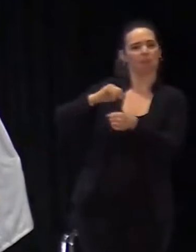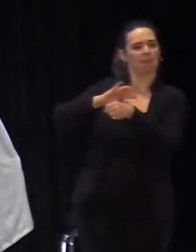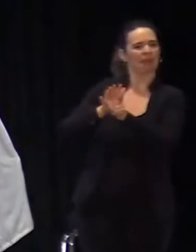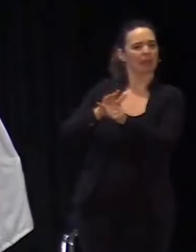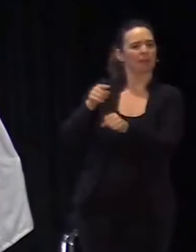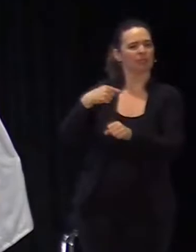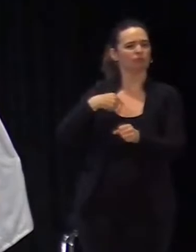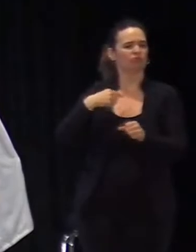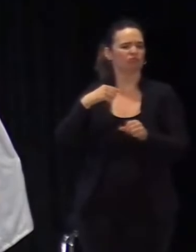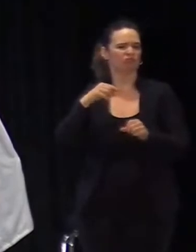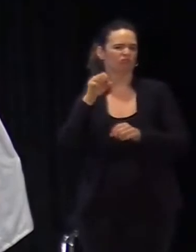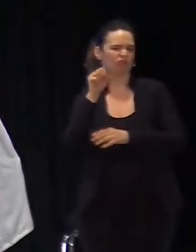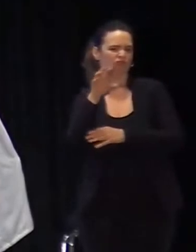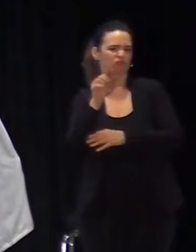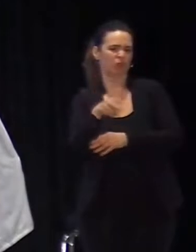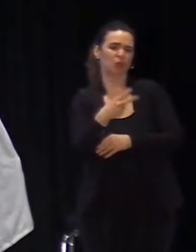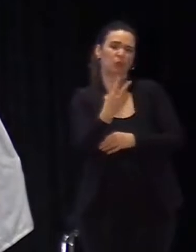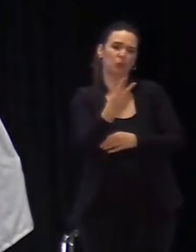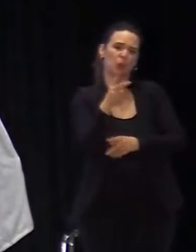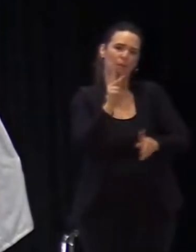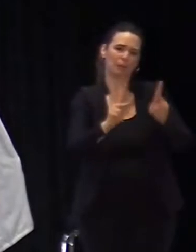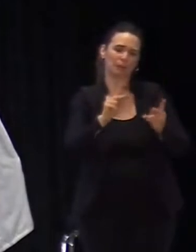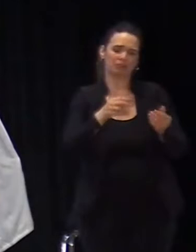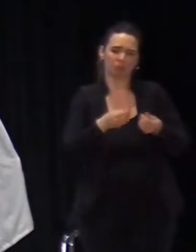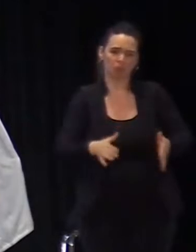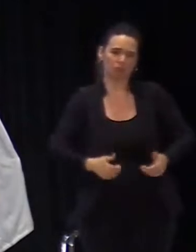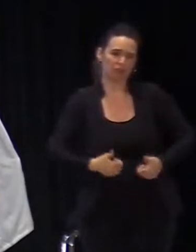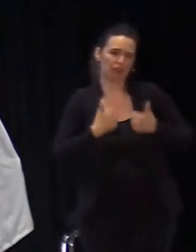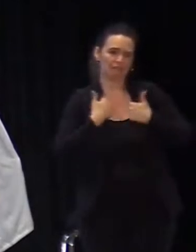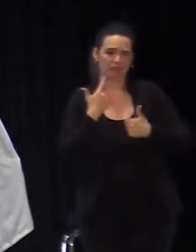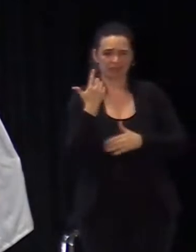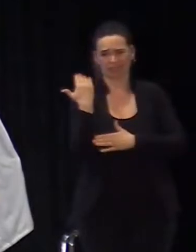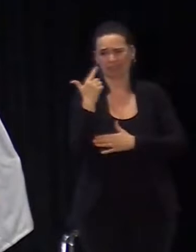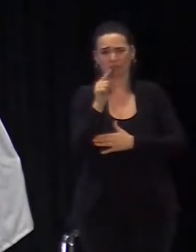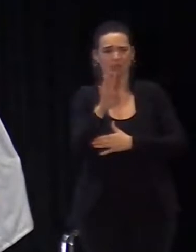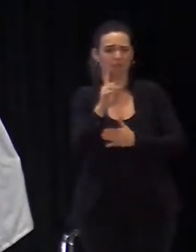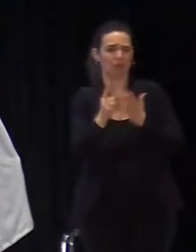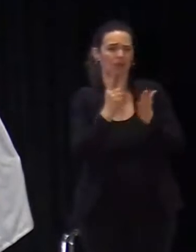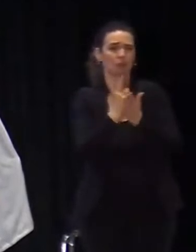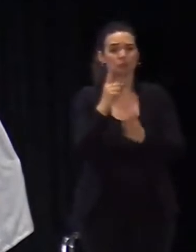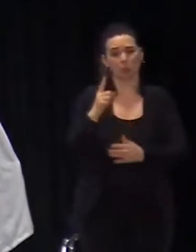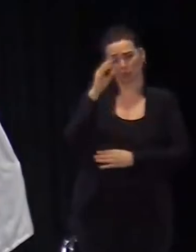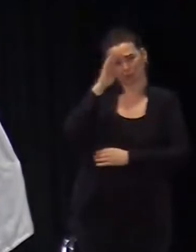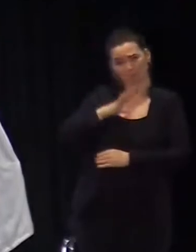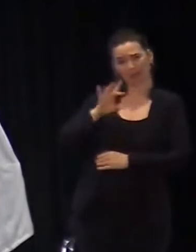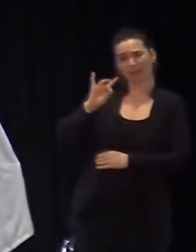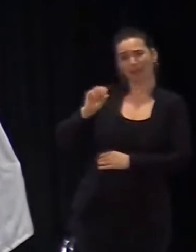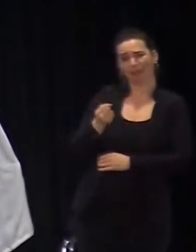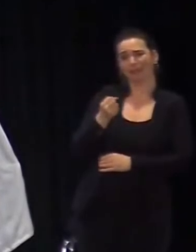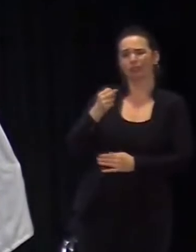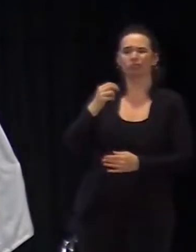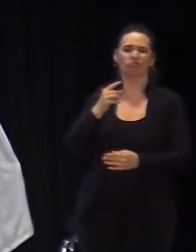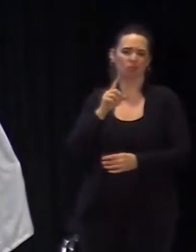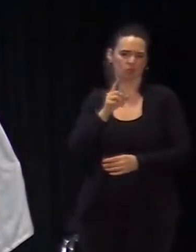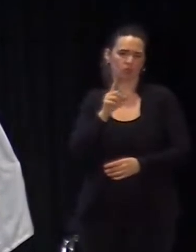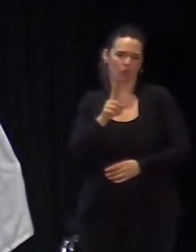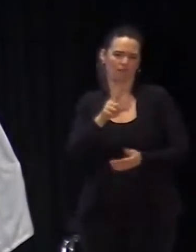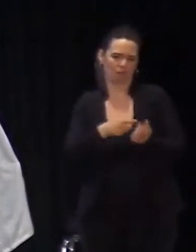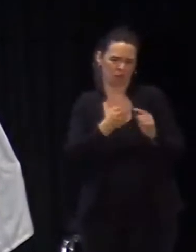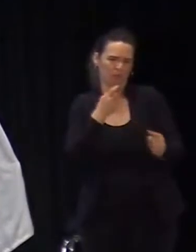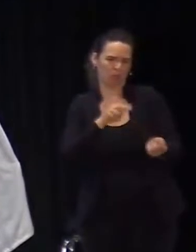that we lost over the last 24 hours, 84-year-old male in a hospital, one resident of nursing homes.